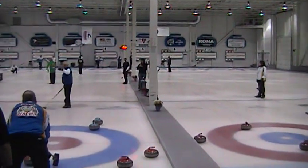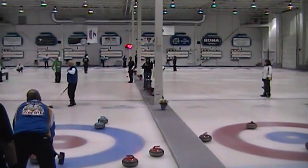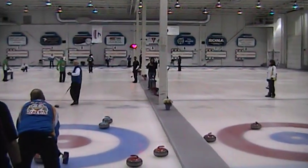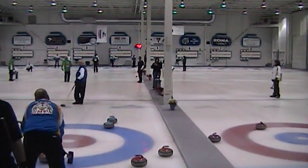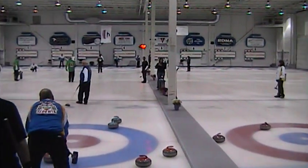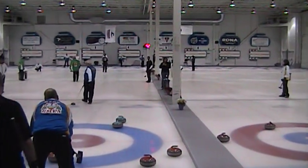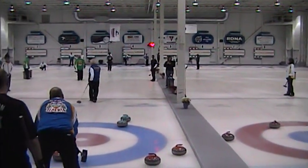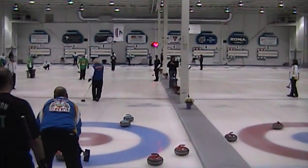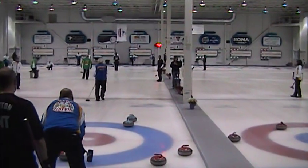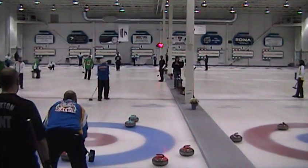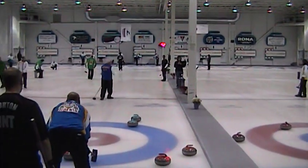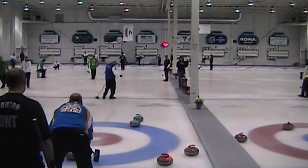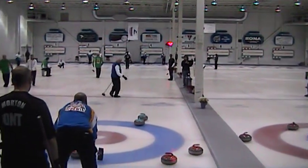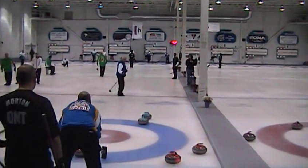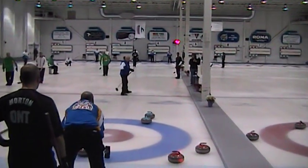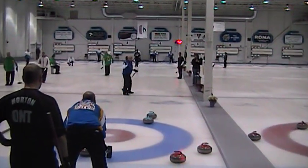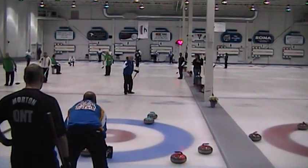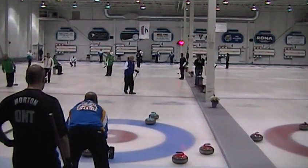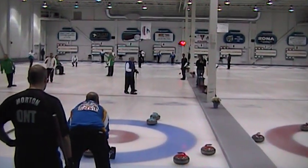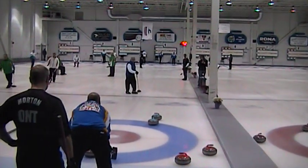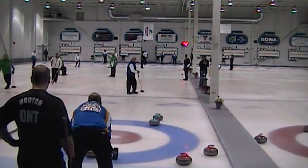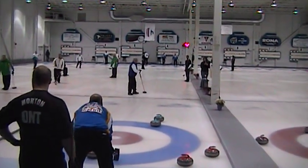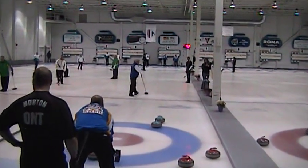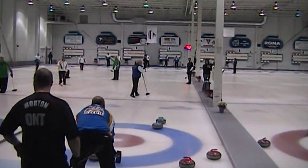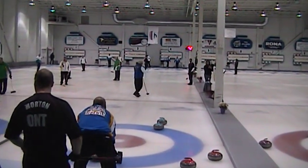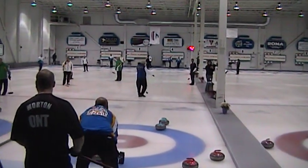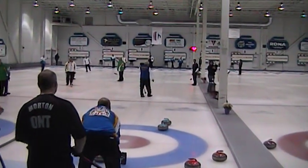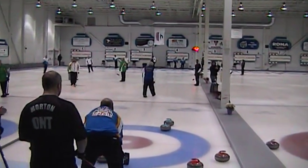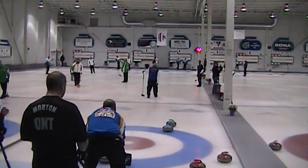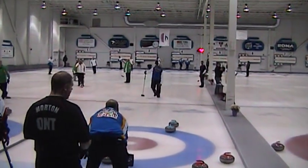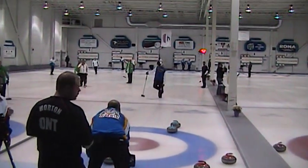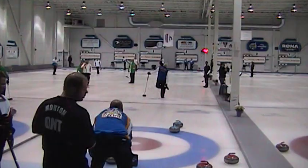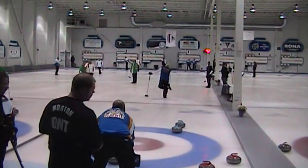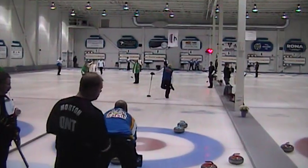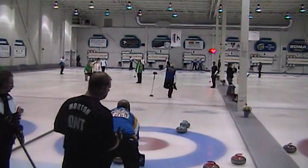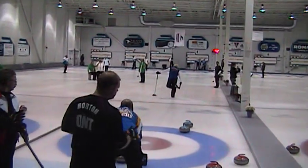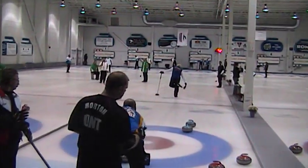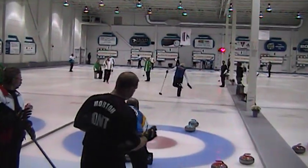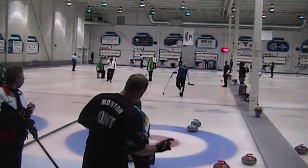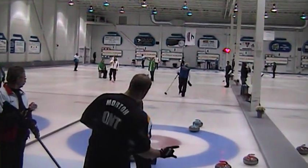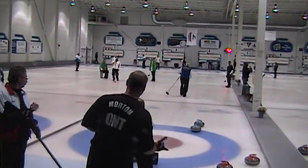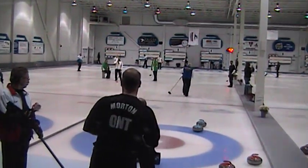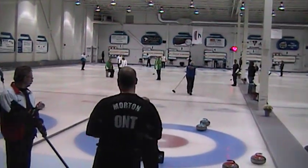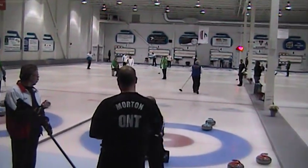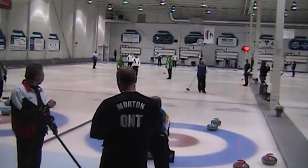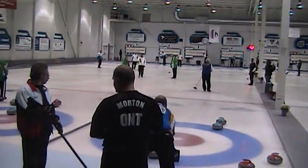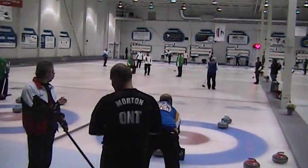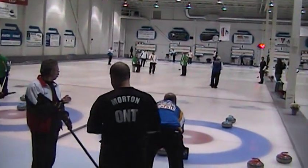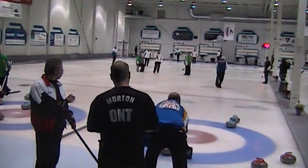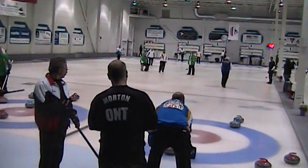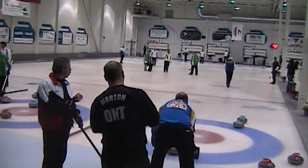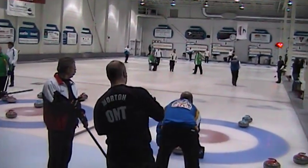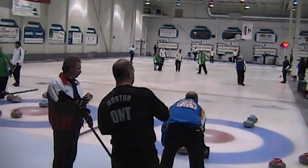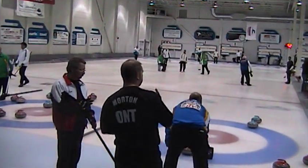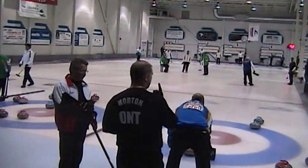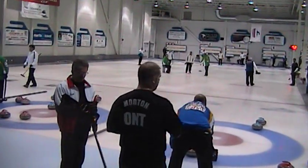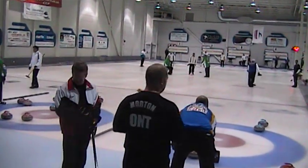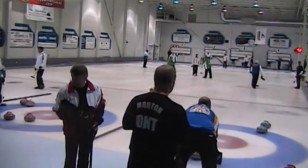I can start now. But yeah, it was, did you hear the beep? No, you didn't hear it. It beeped, and I looked and I thought,